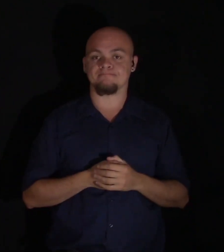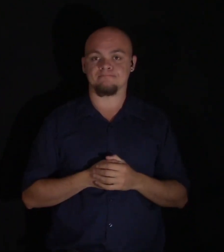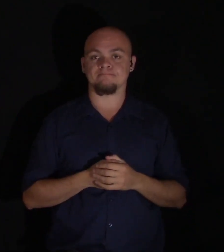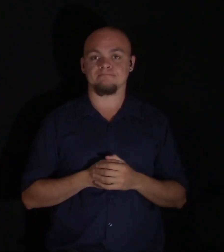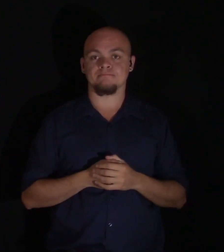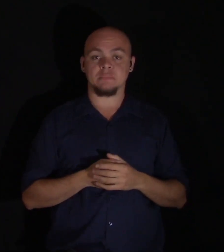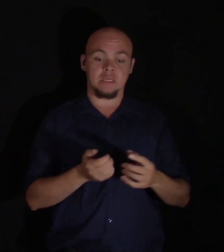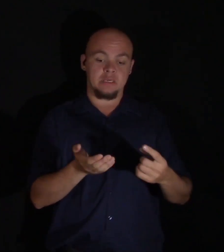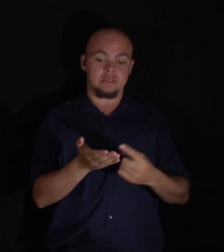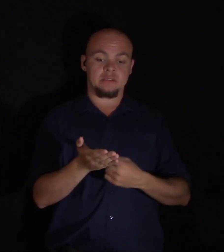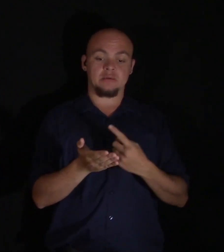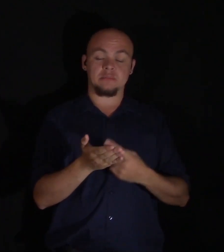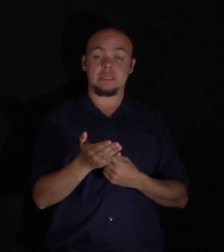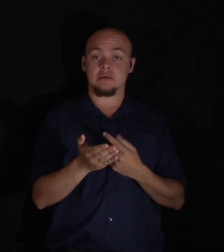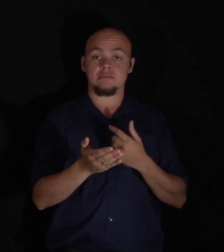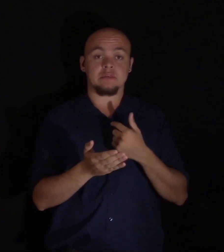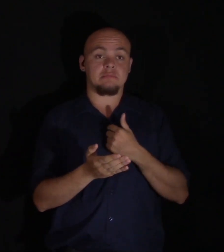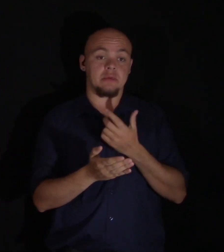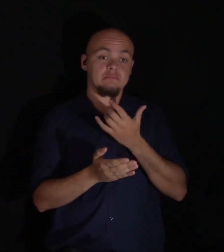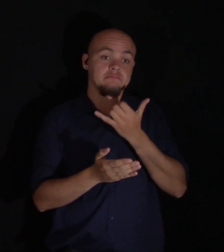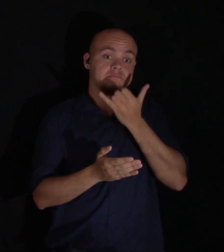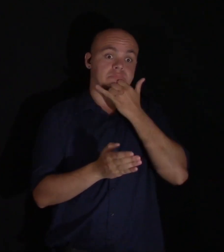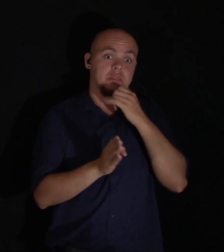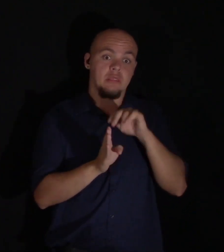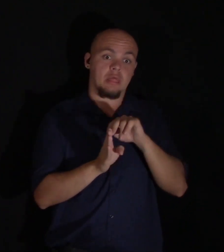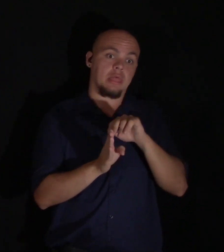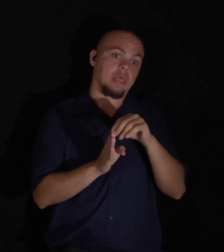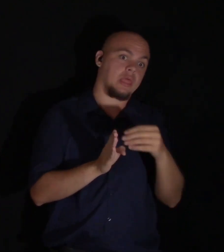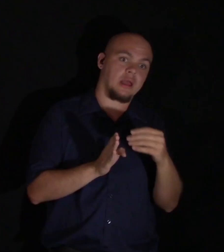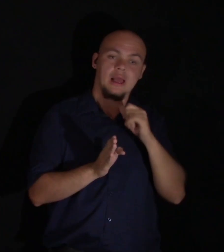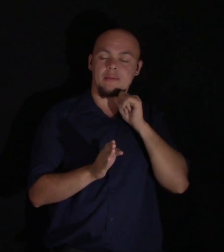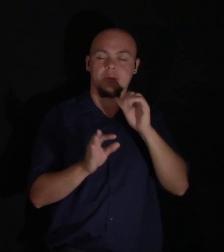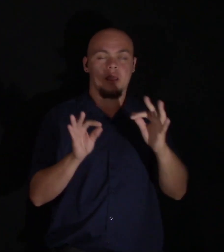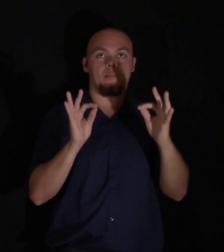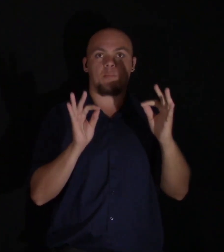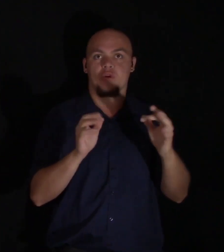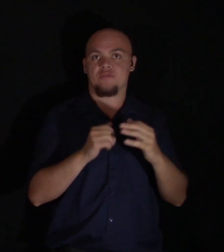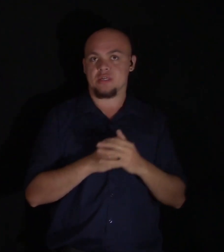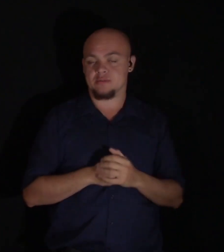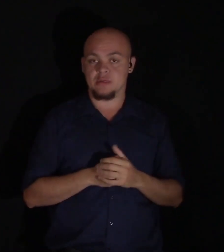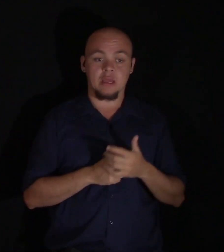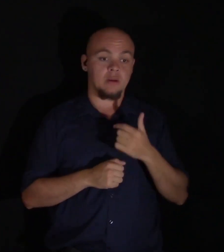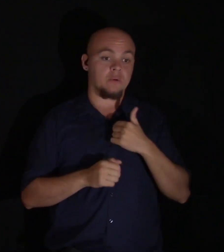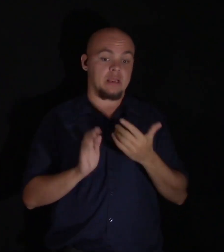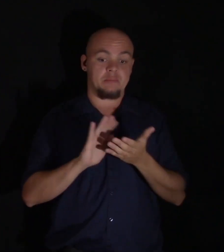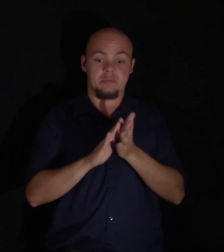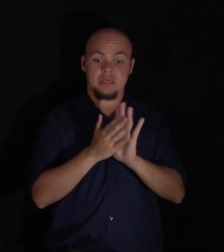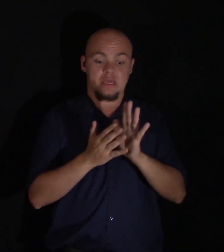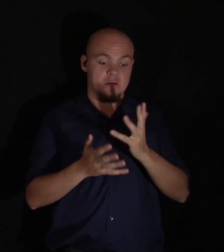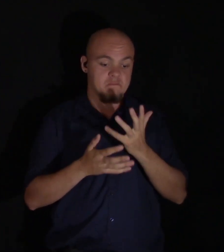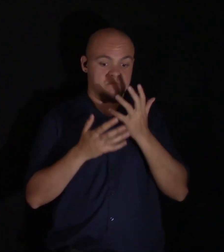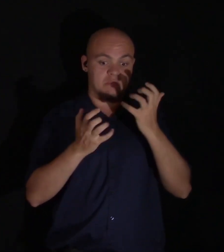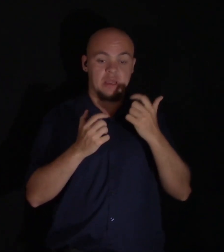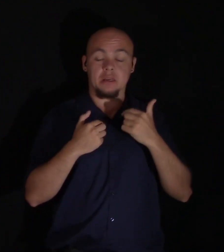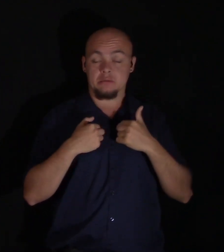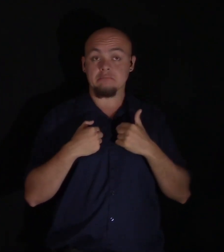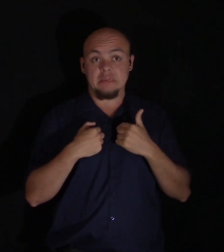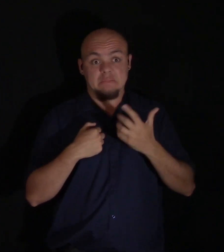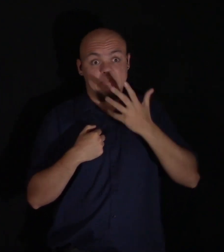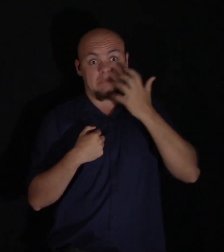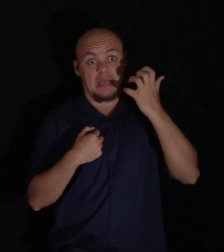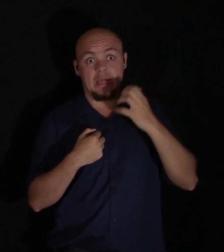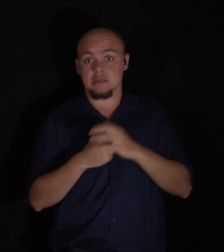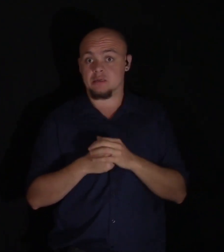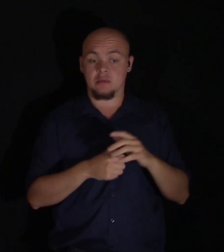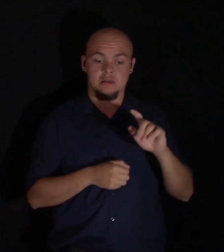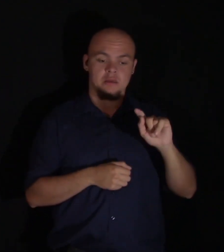sometimes I fall off the wagon. I'm not perfect, and when I get mad, I get mad.